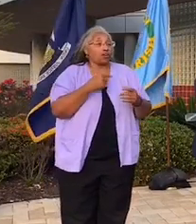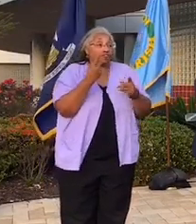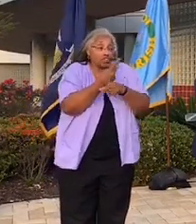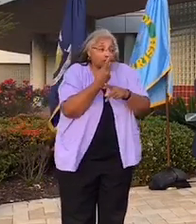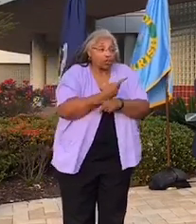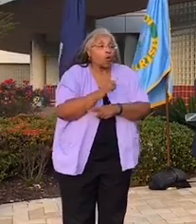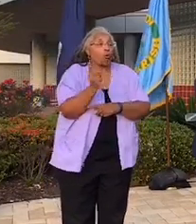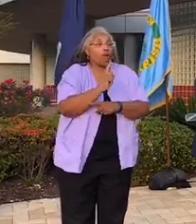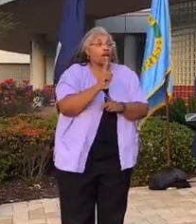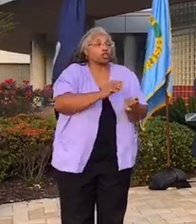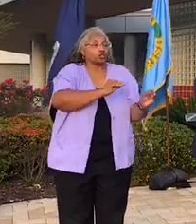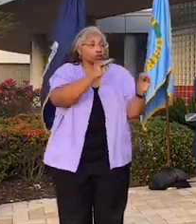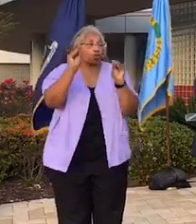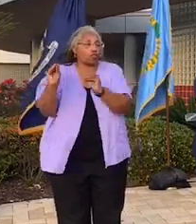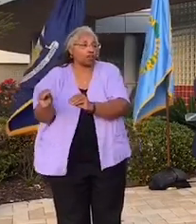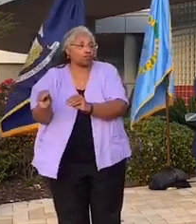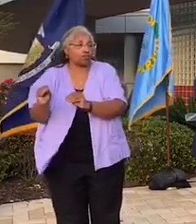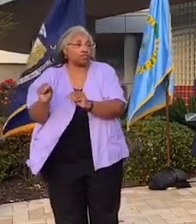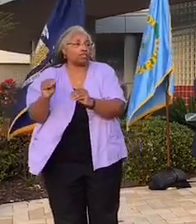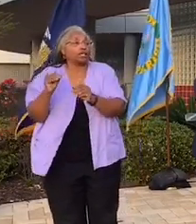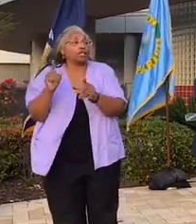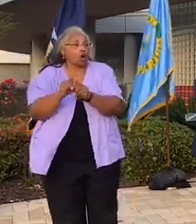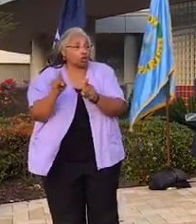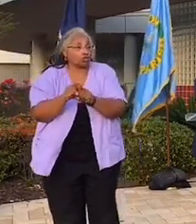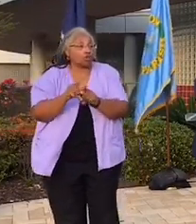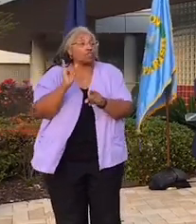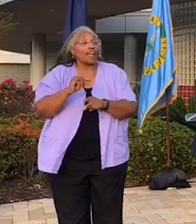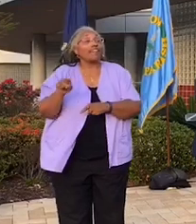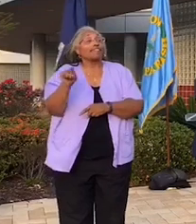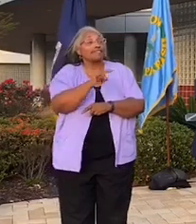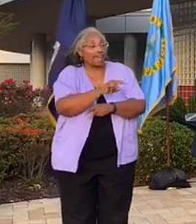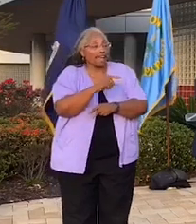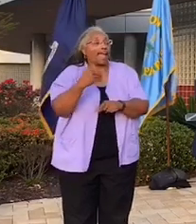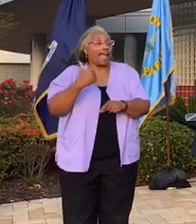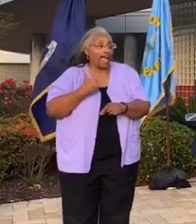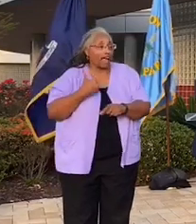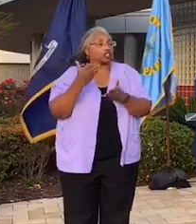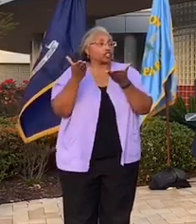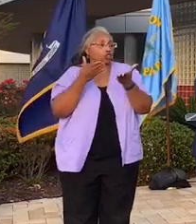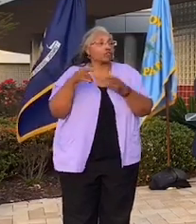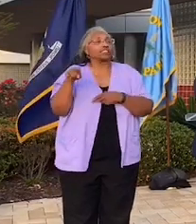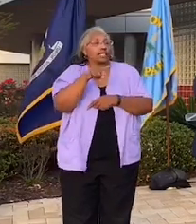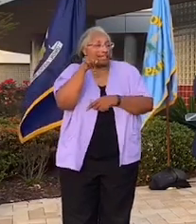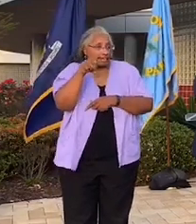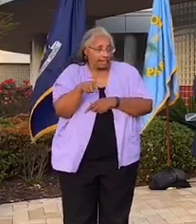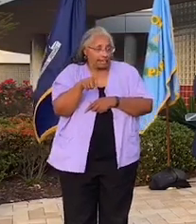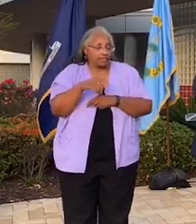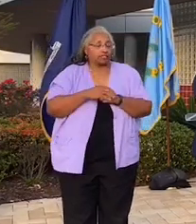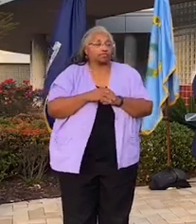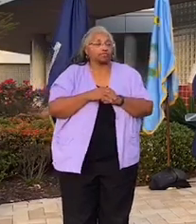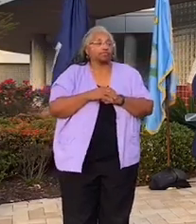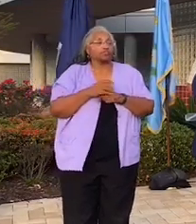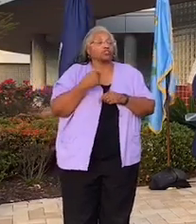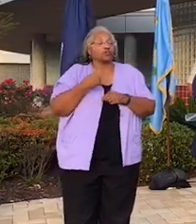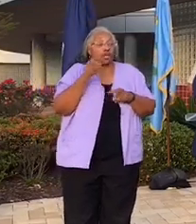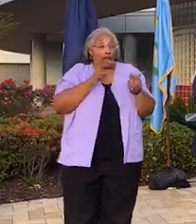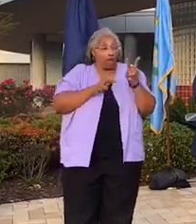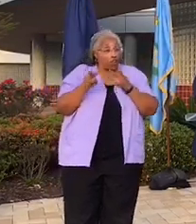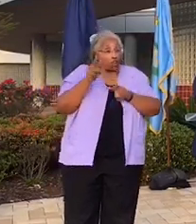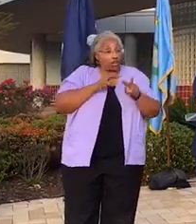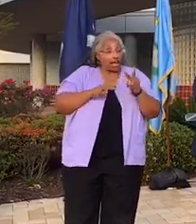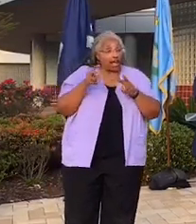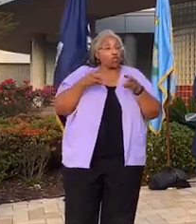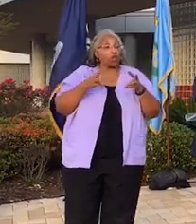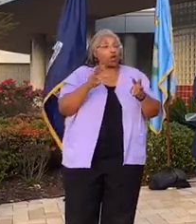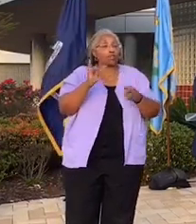also making sure that they're provided resources and services that they will need. But as I look at how the rodents